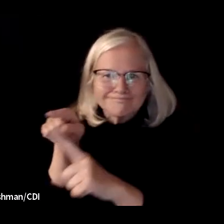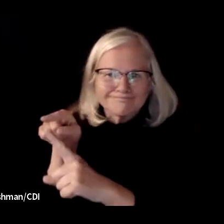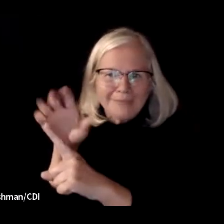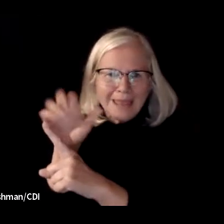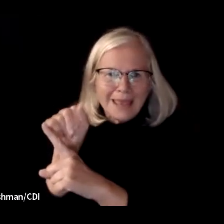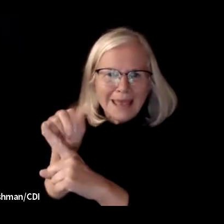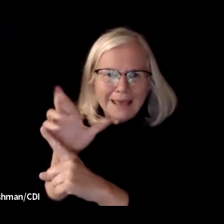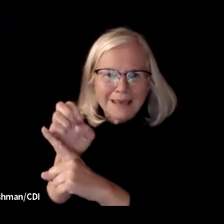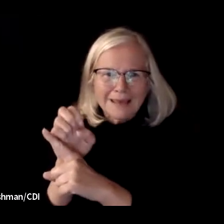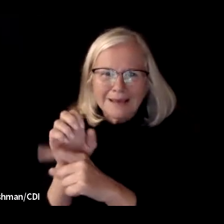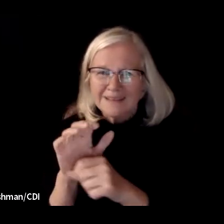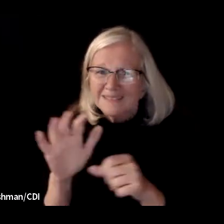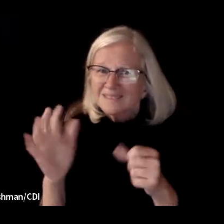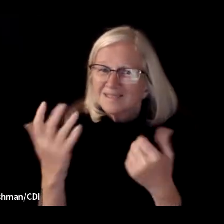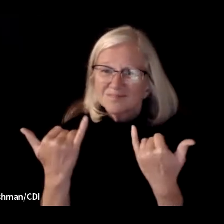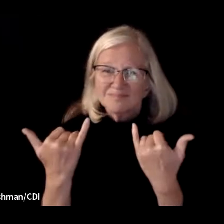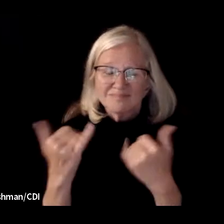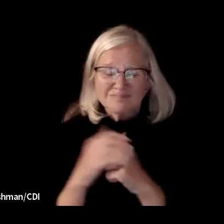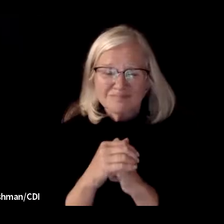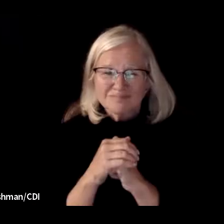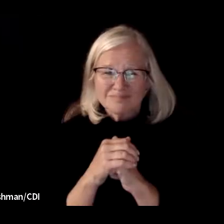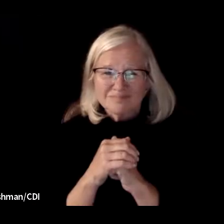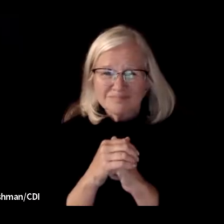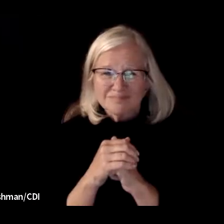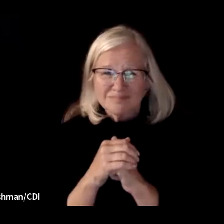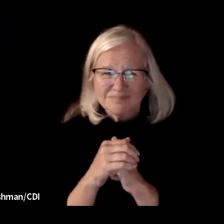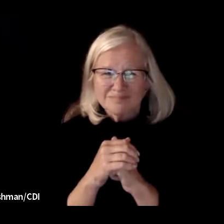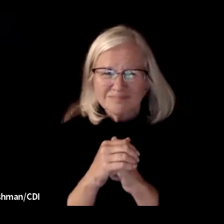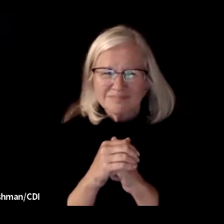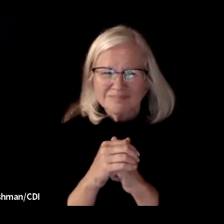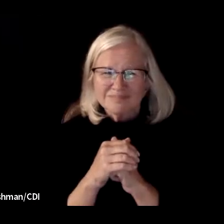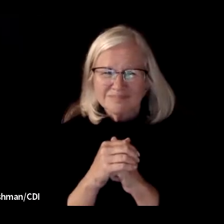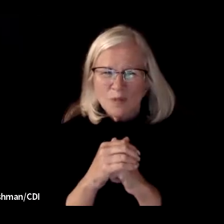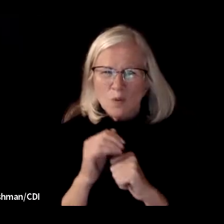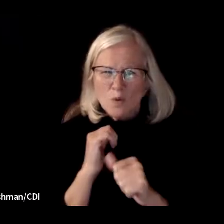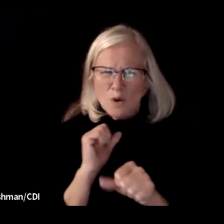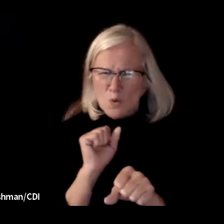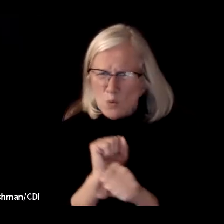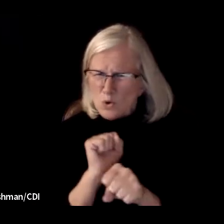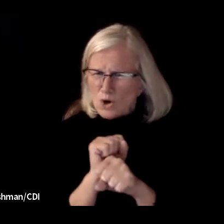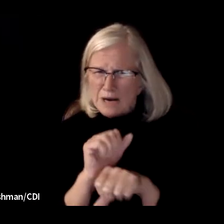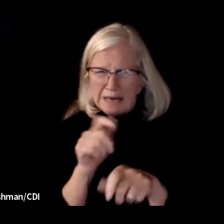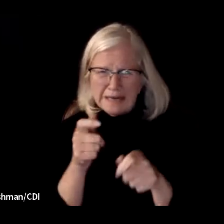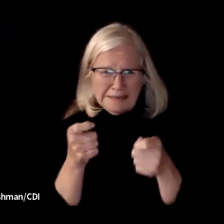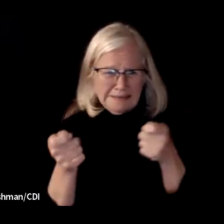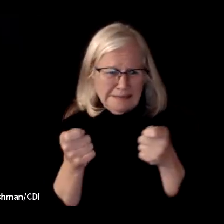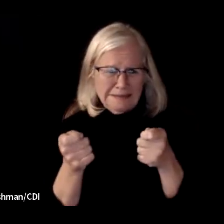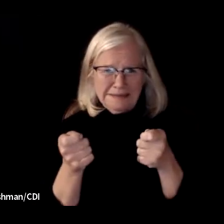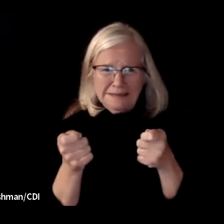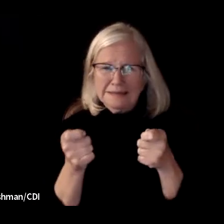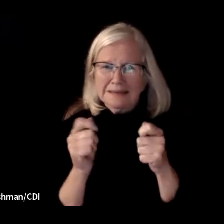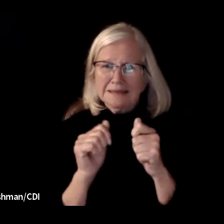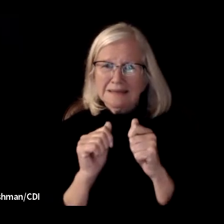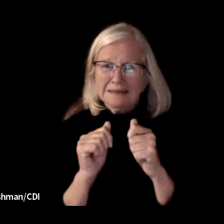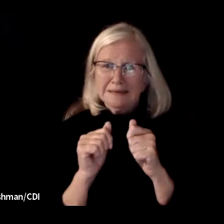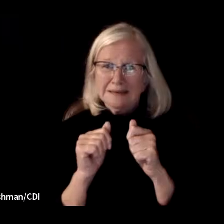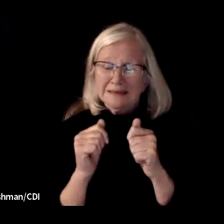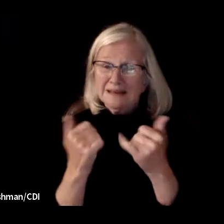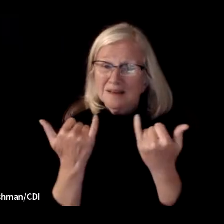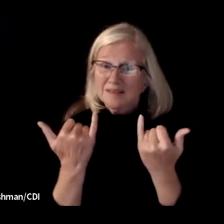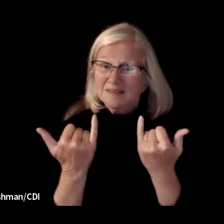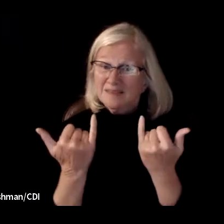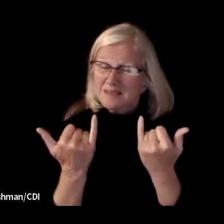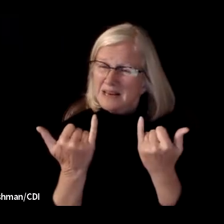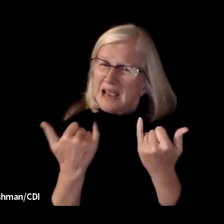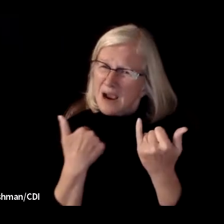problems with that. So we're working on all of that together. And I anticipate that right now we're doing okay. And unless something